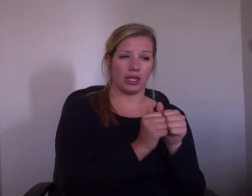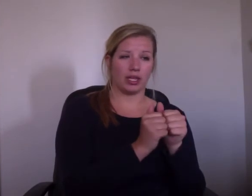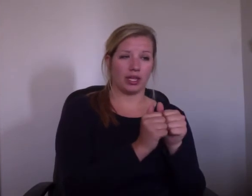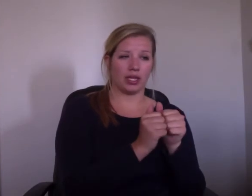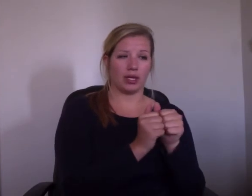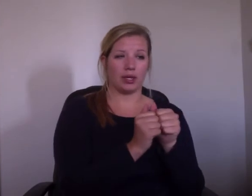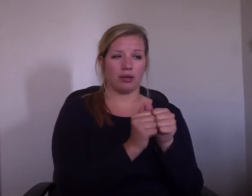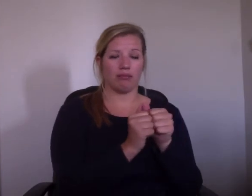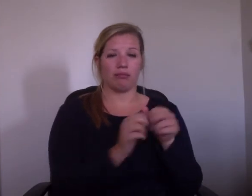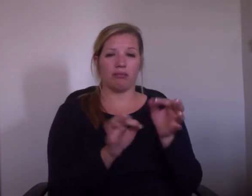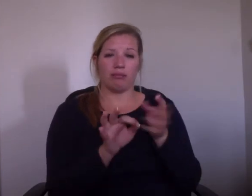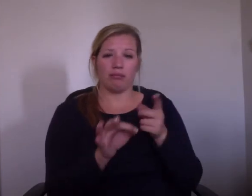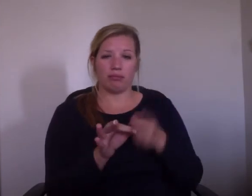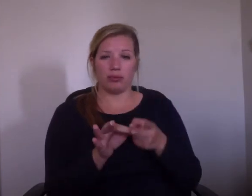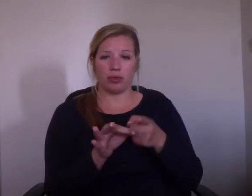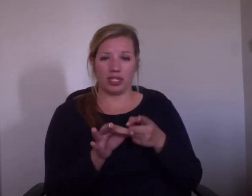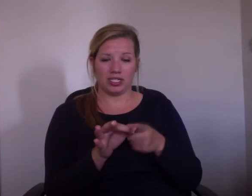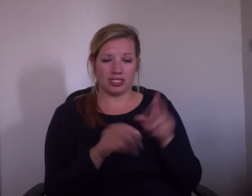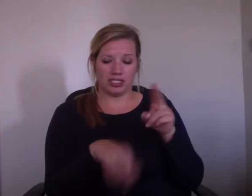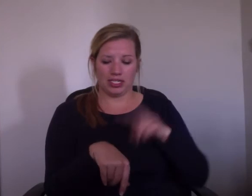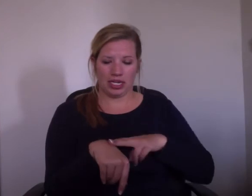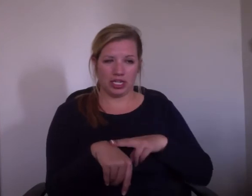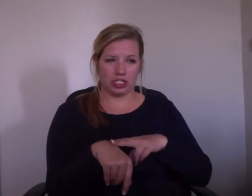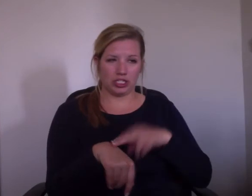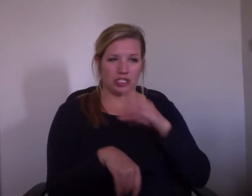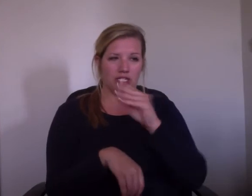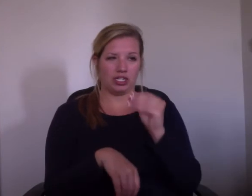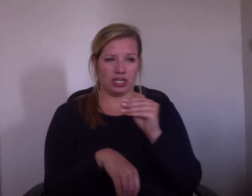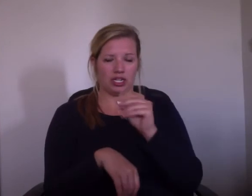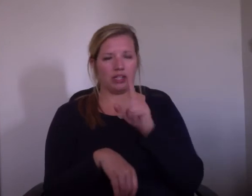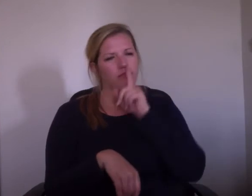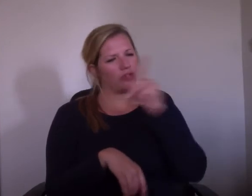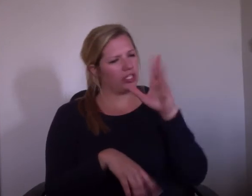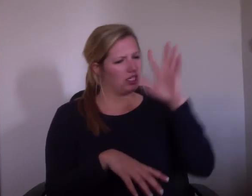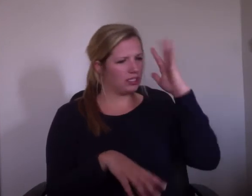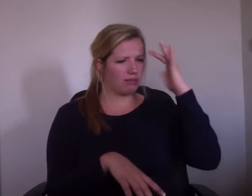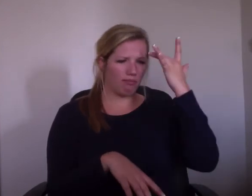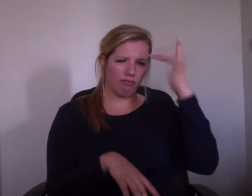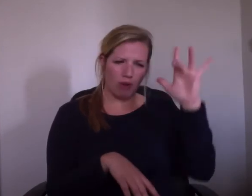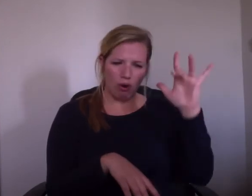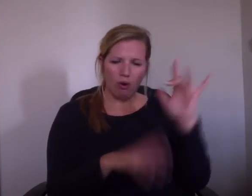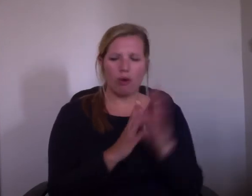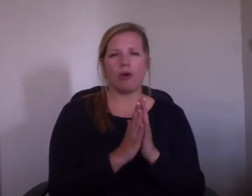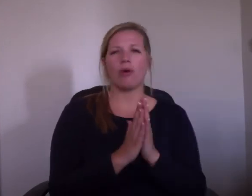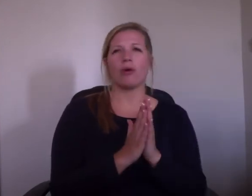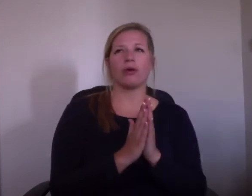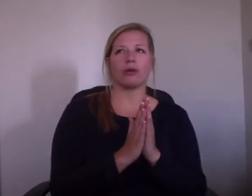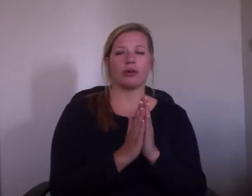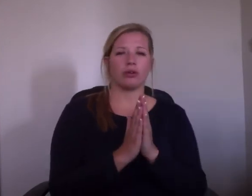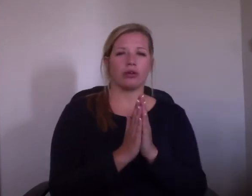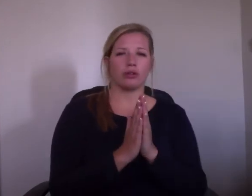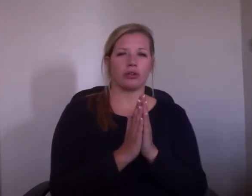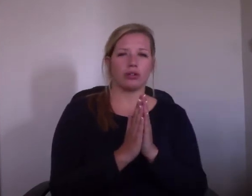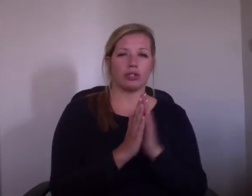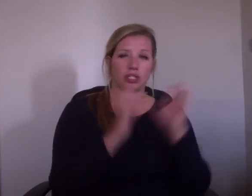and he was an aristocrat, educated in France, and very aloof and separated from